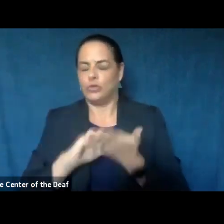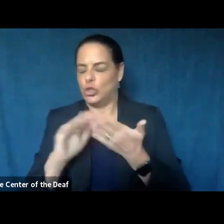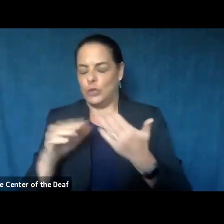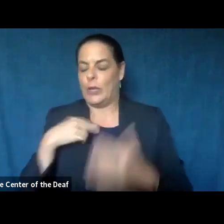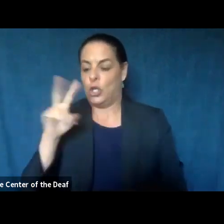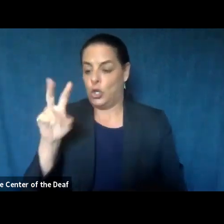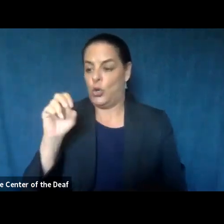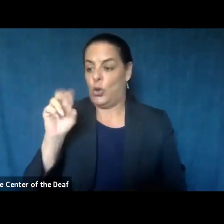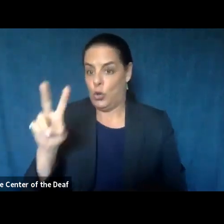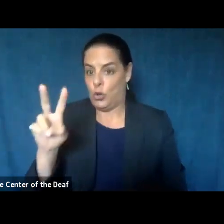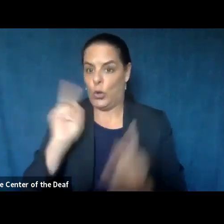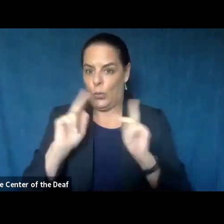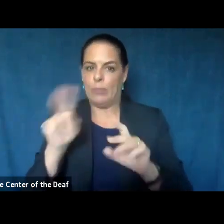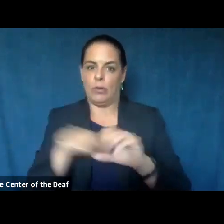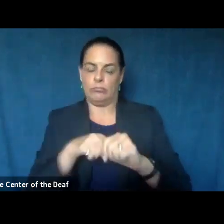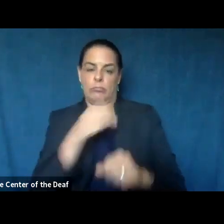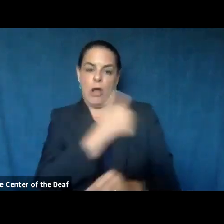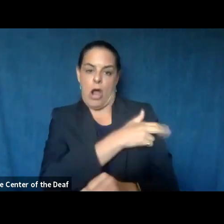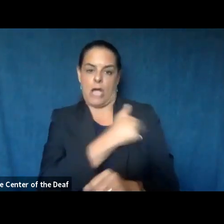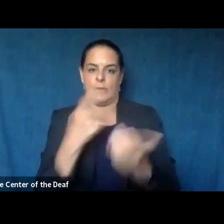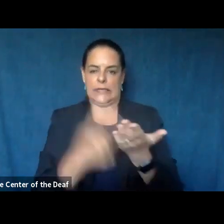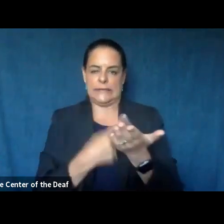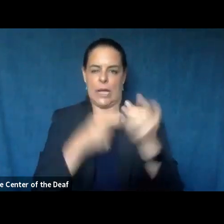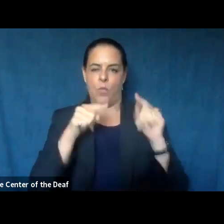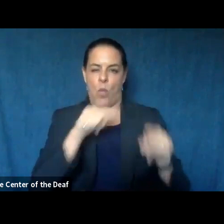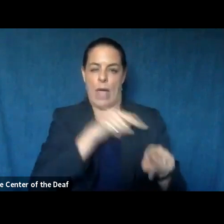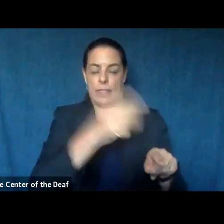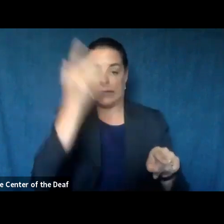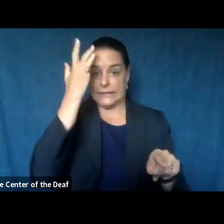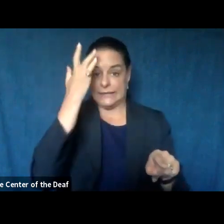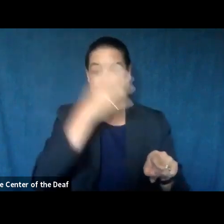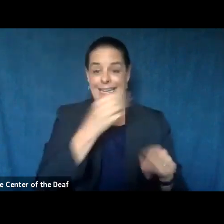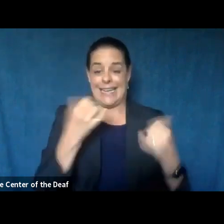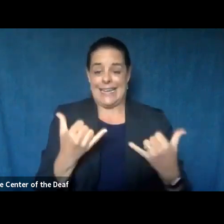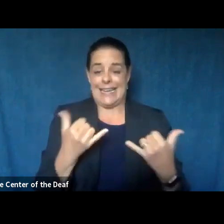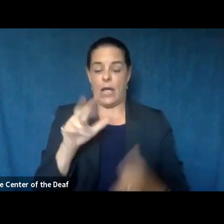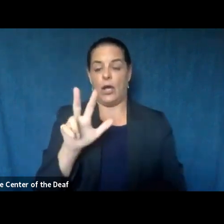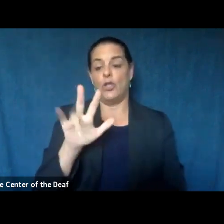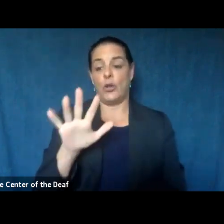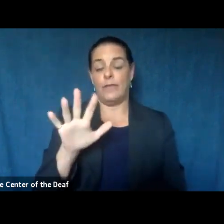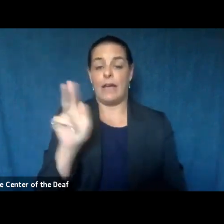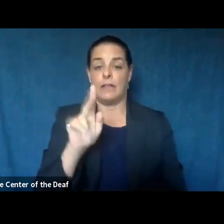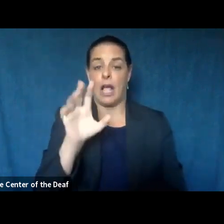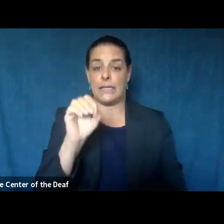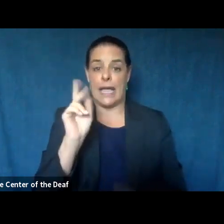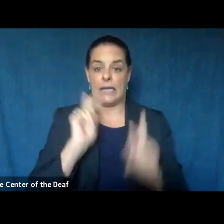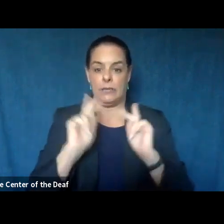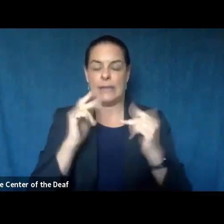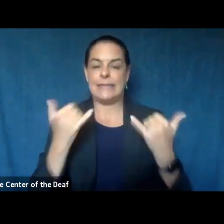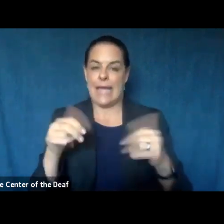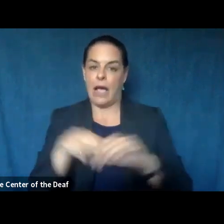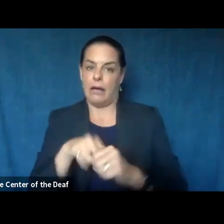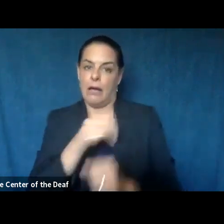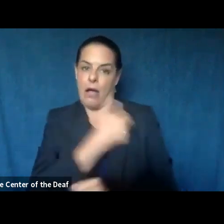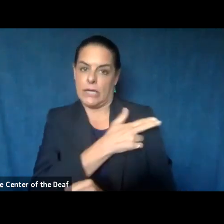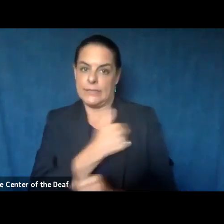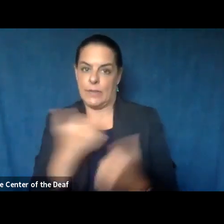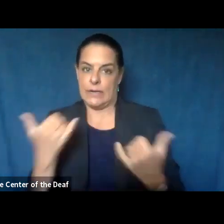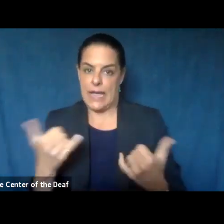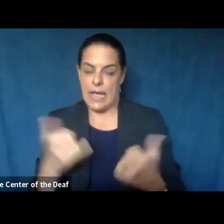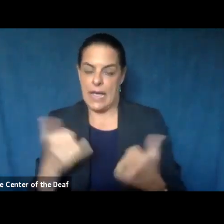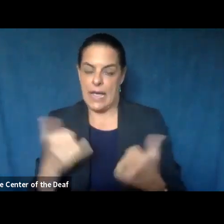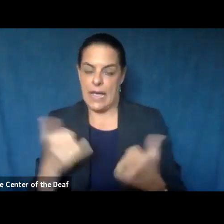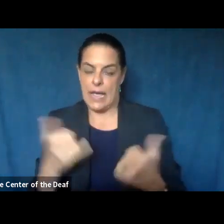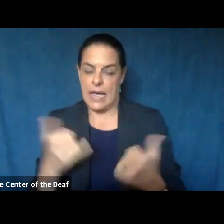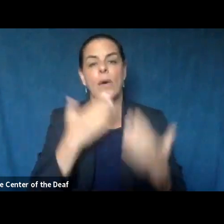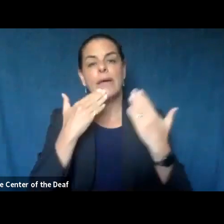202 individuals have been hospitalized at some point in their illness, and 35 Knox County residents are currently hospitalized. And we are